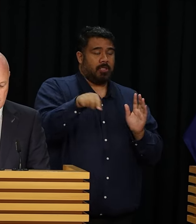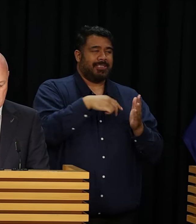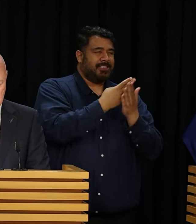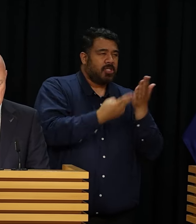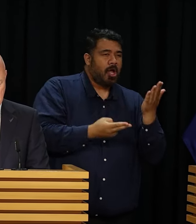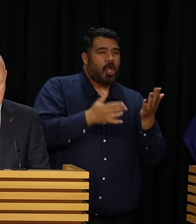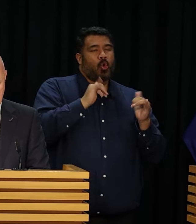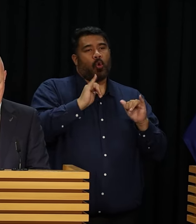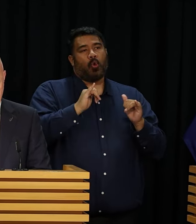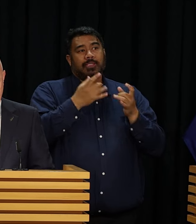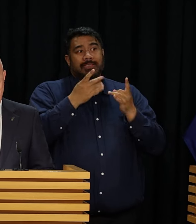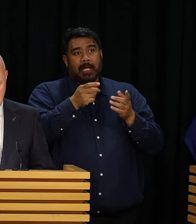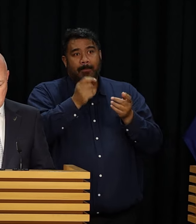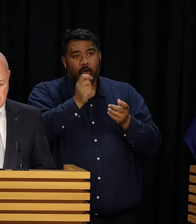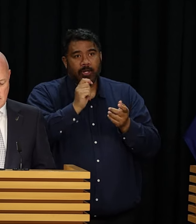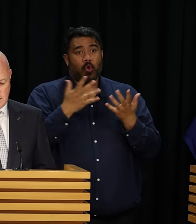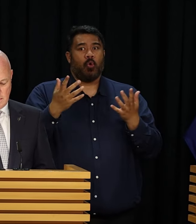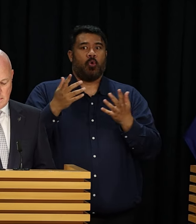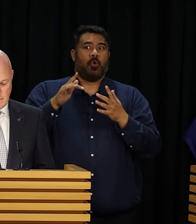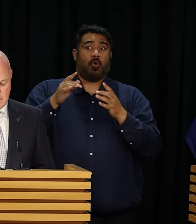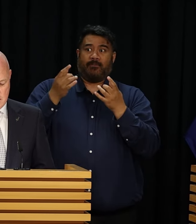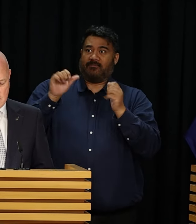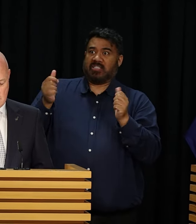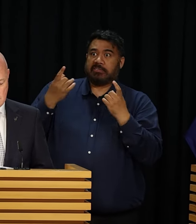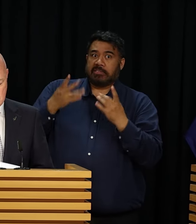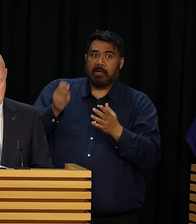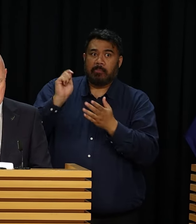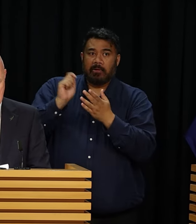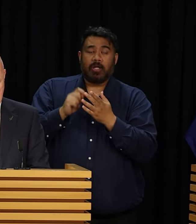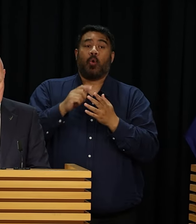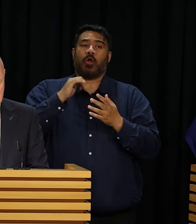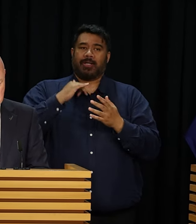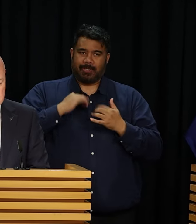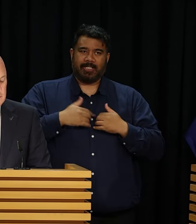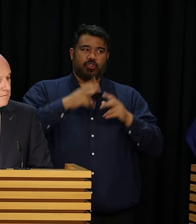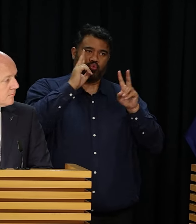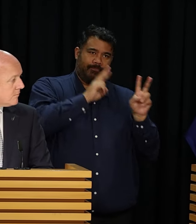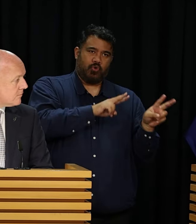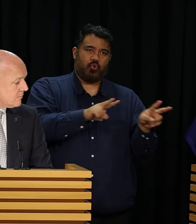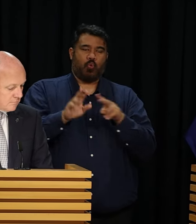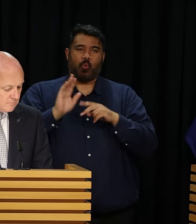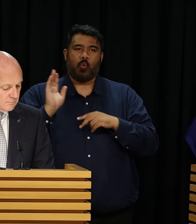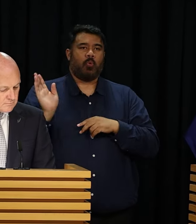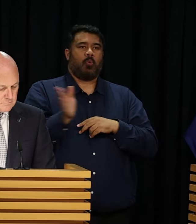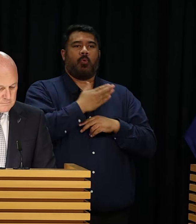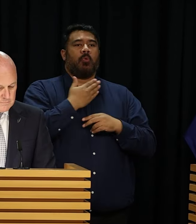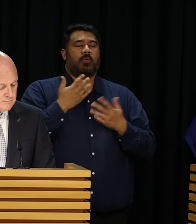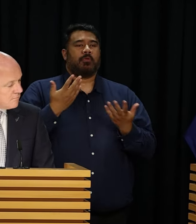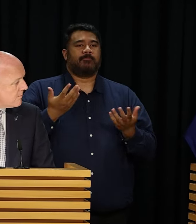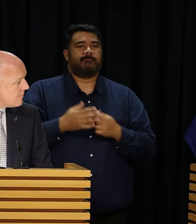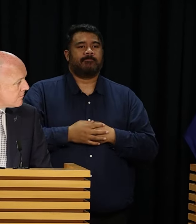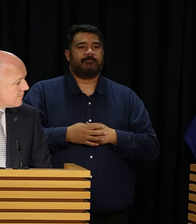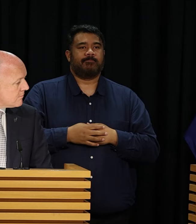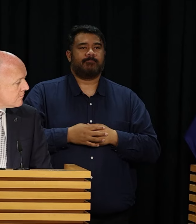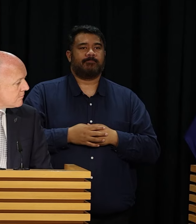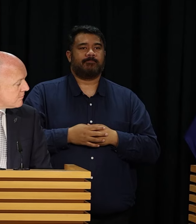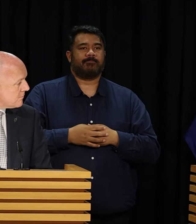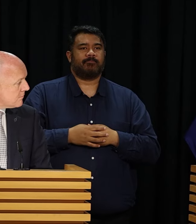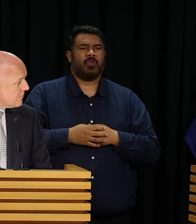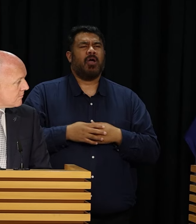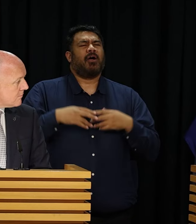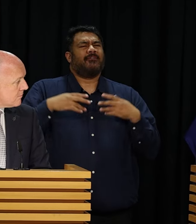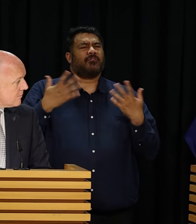through to pre-construction, to ensure that they're delivering value for money so that as many schools as possible get the facilities that they need. It's not unusual